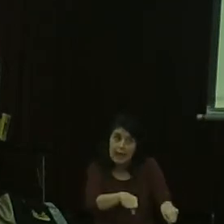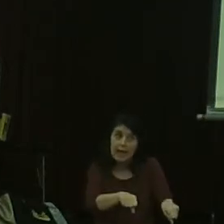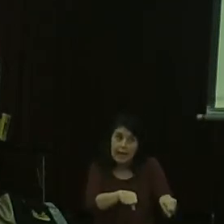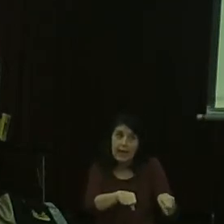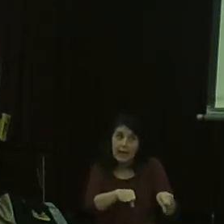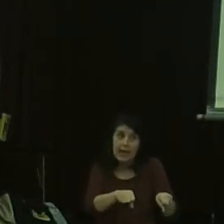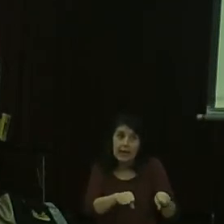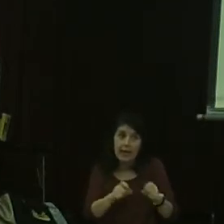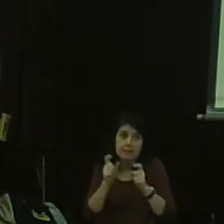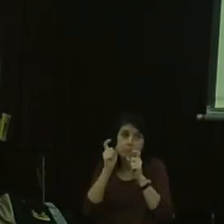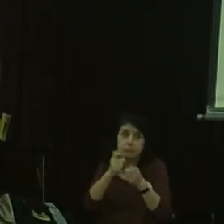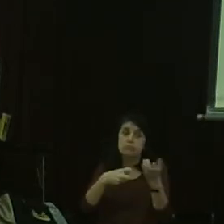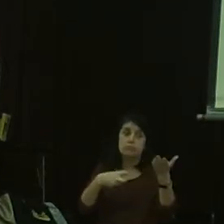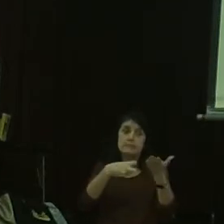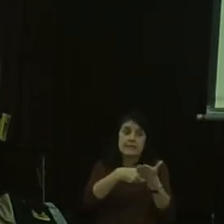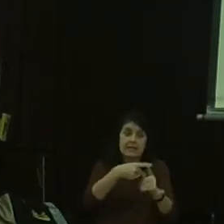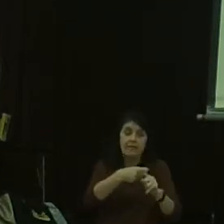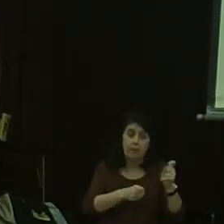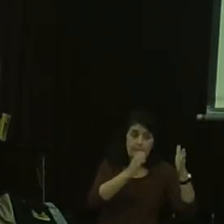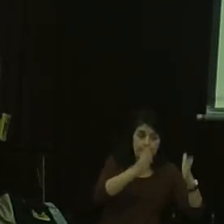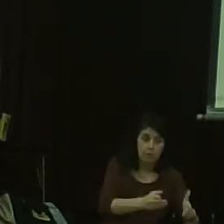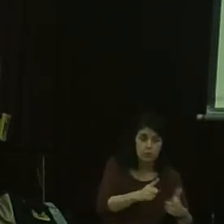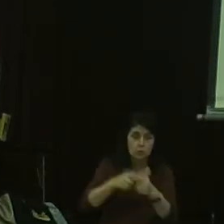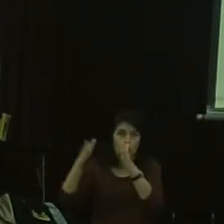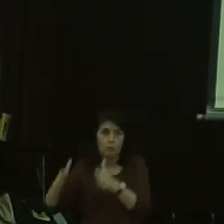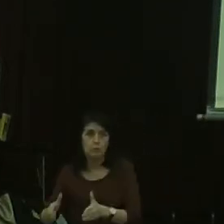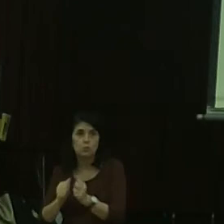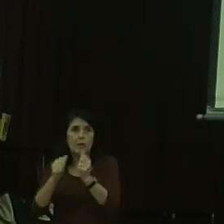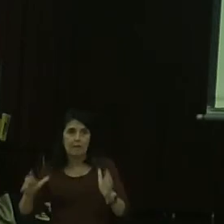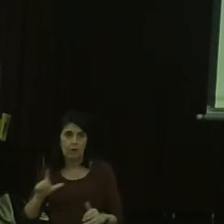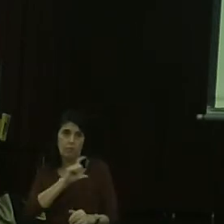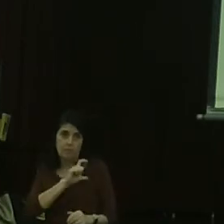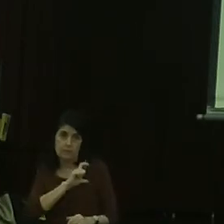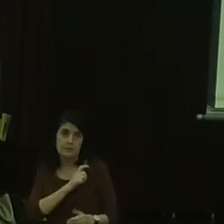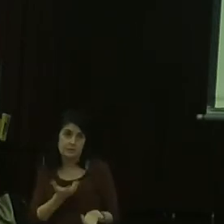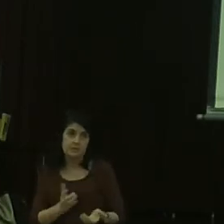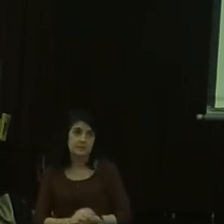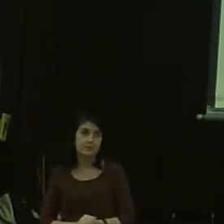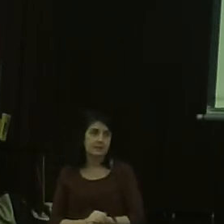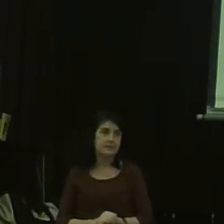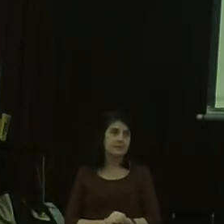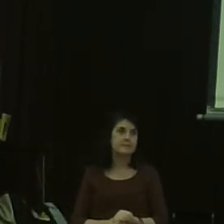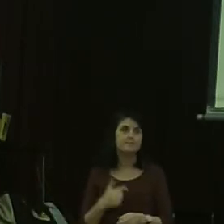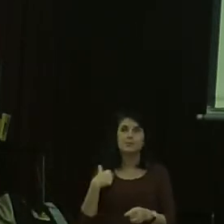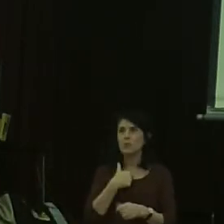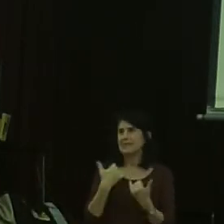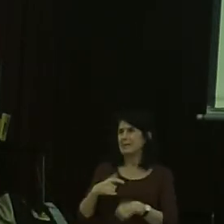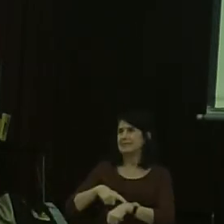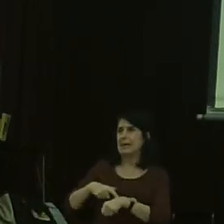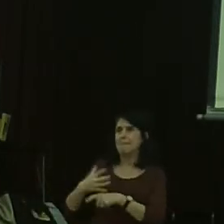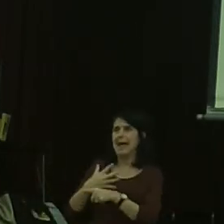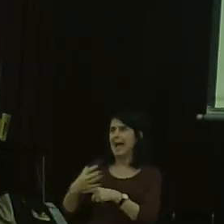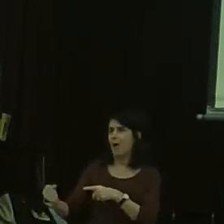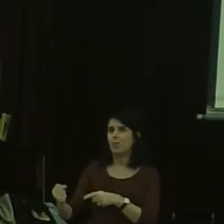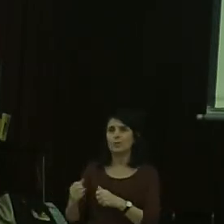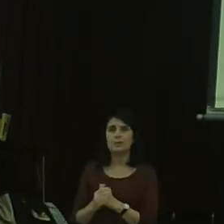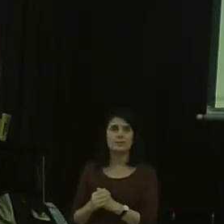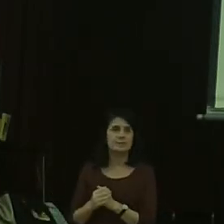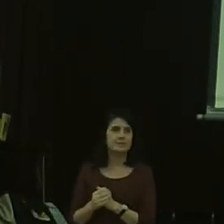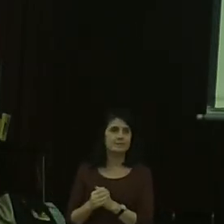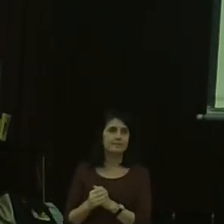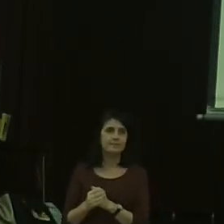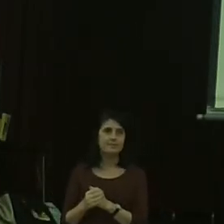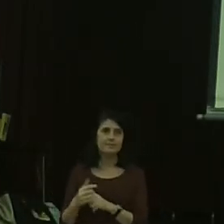citizen citation for violations you observe. Thank you, Lieutenant. All right, we are just about out of time. There